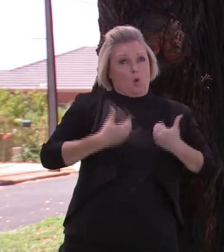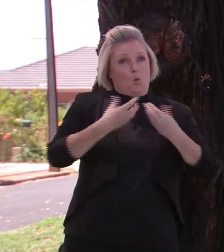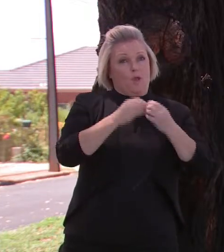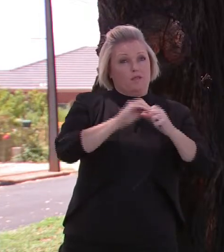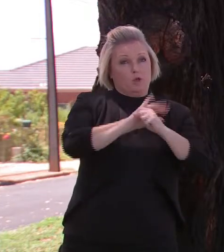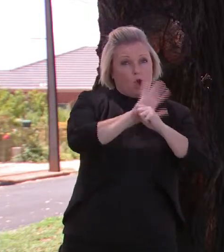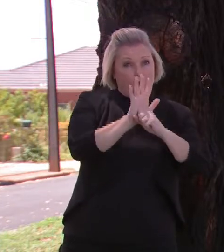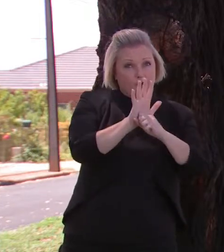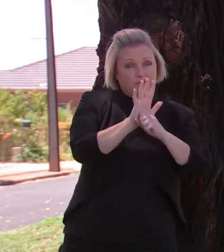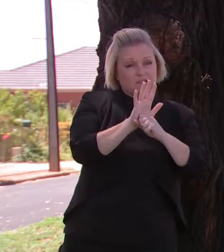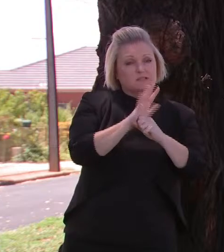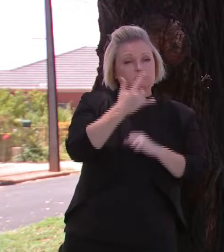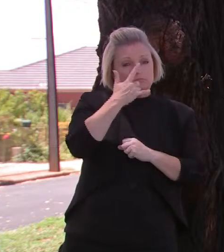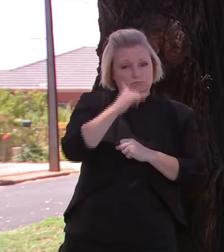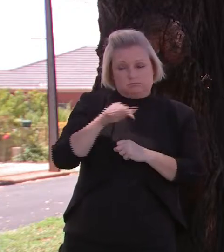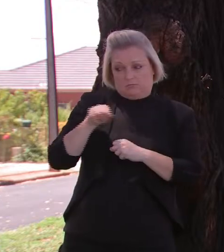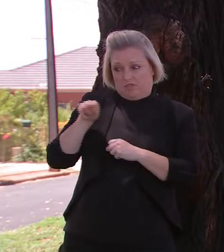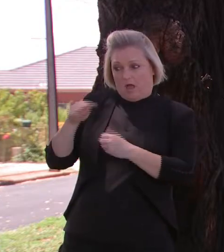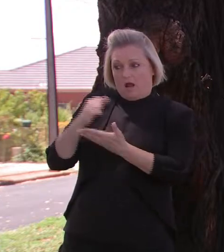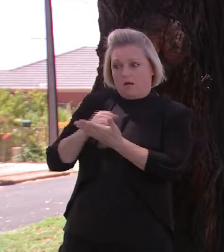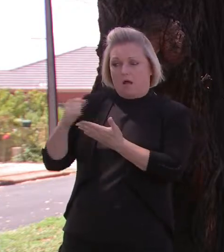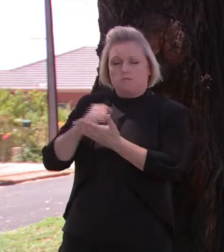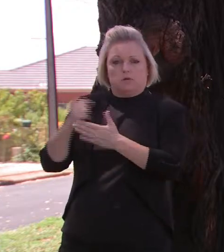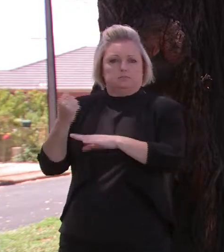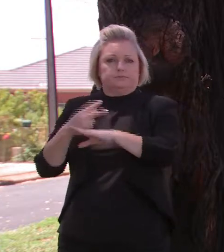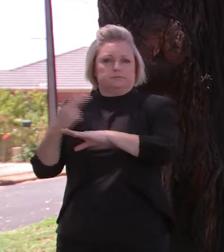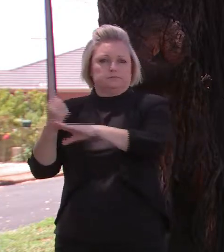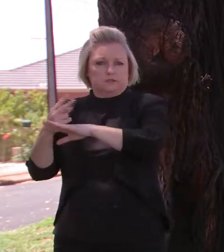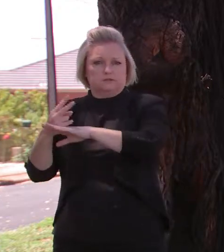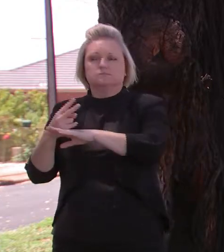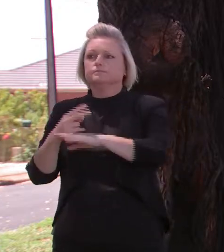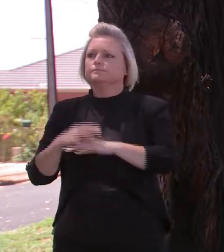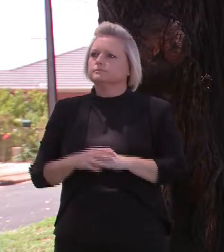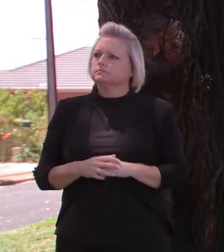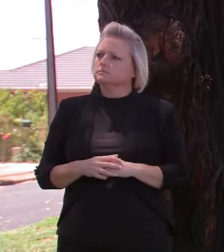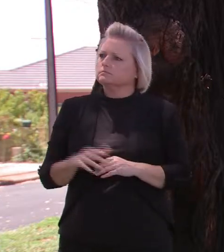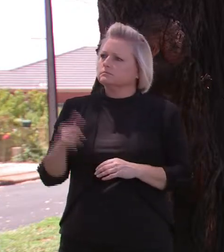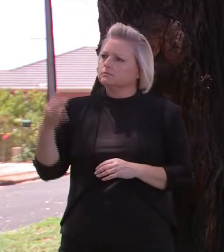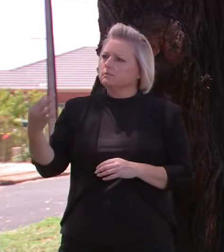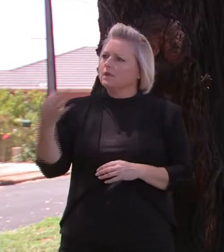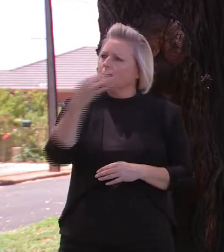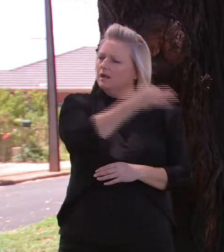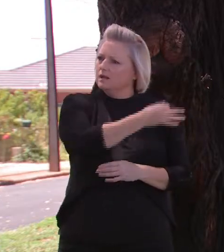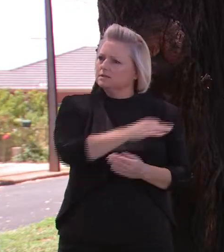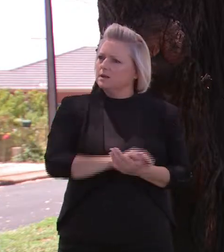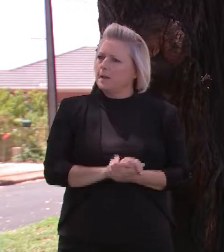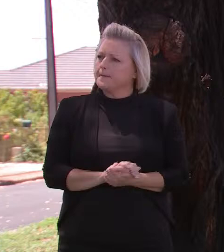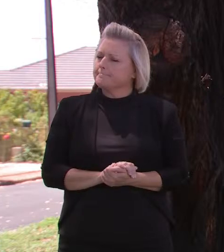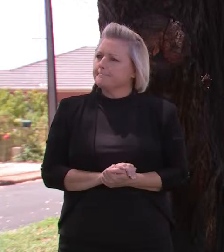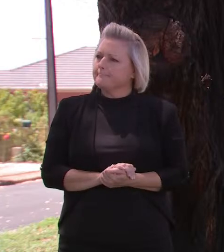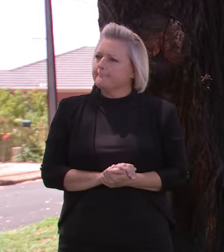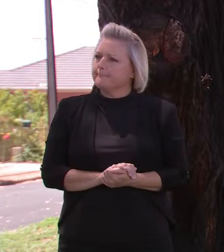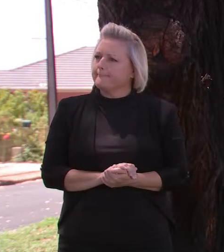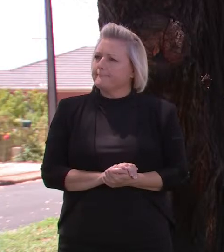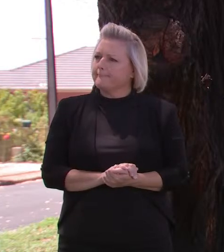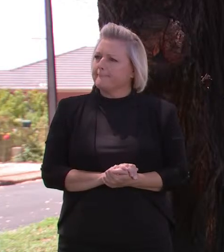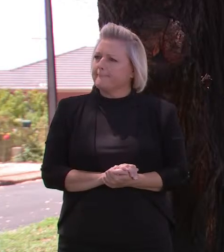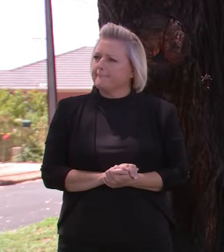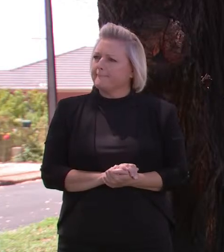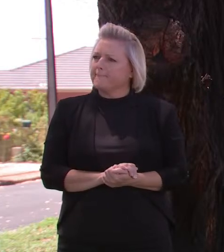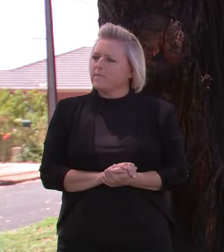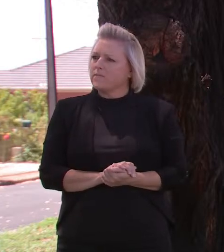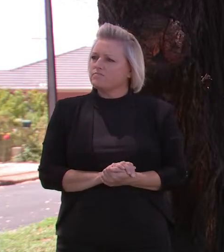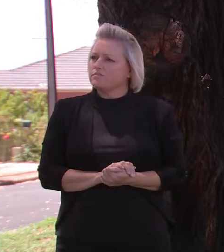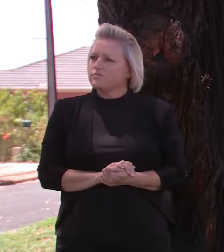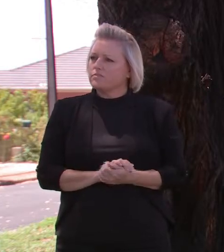South Australian population. Is the government planning to cut nursing shifts in wards as COVID moves past the peak? The Nurses Union